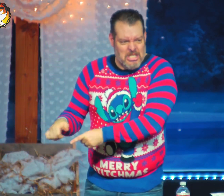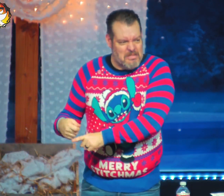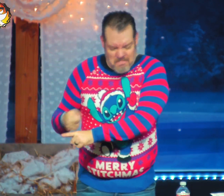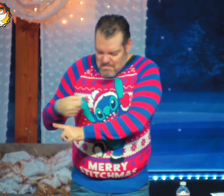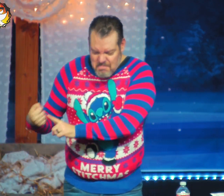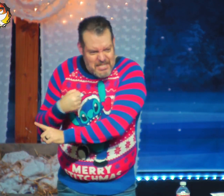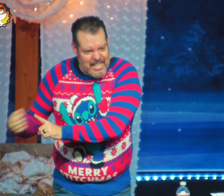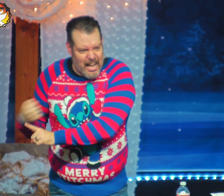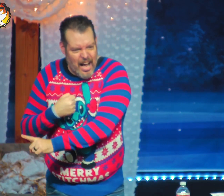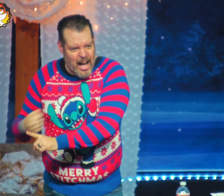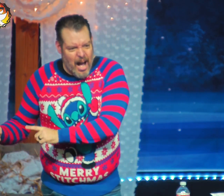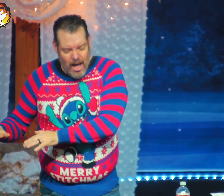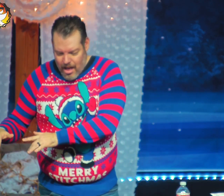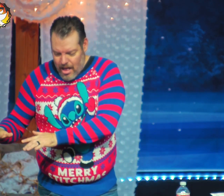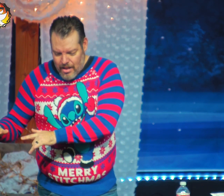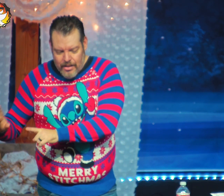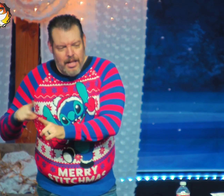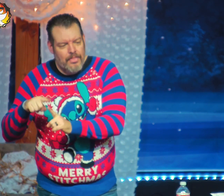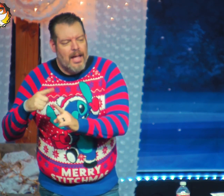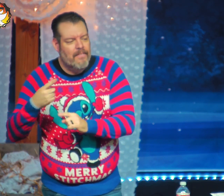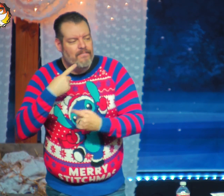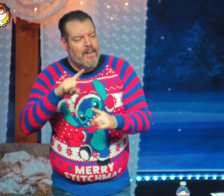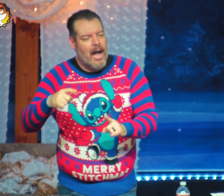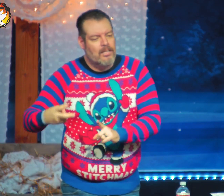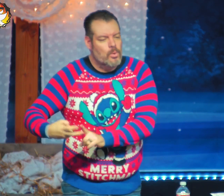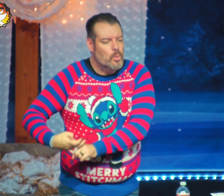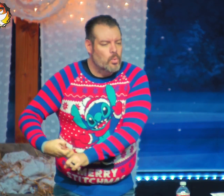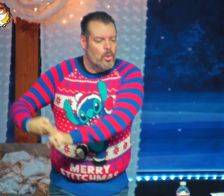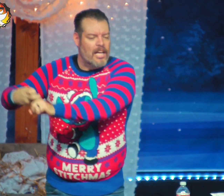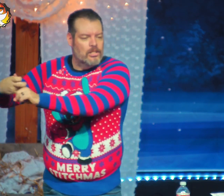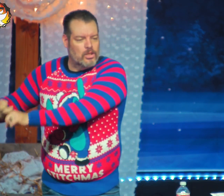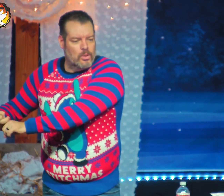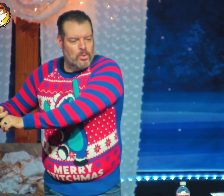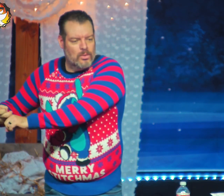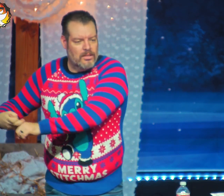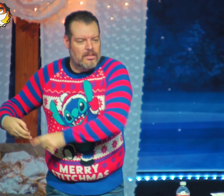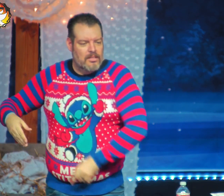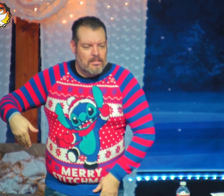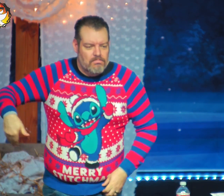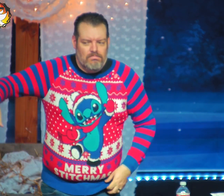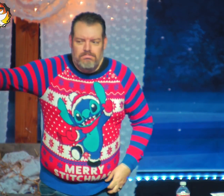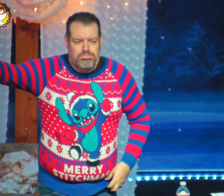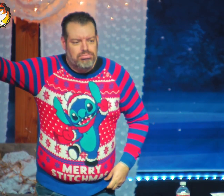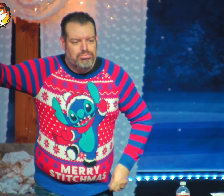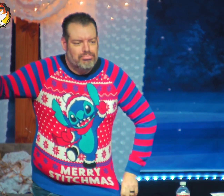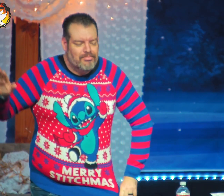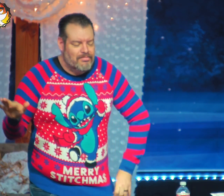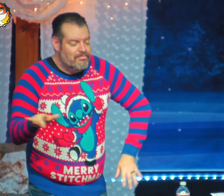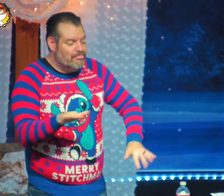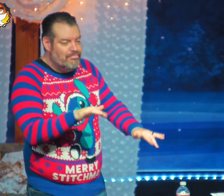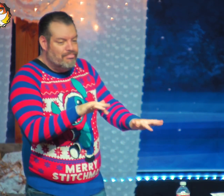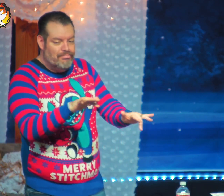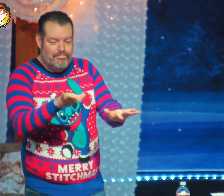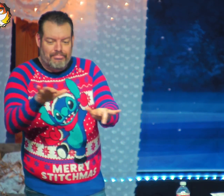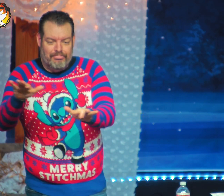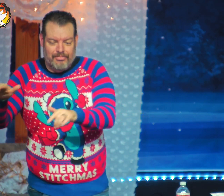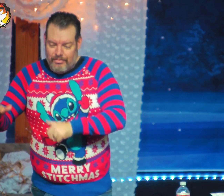That's good. I was going to tell that story. They remember when someone hurts them. Yes, there was a baby elephant. And a man was picking on it